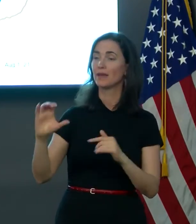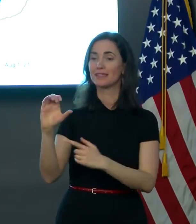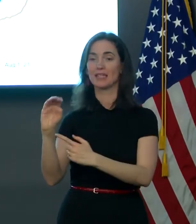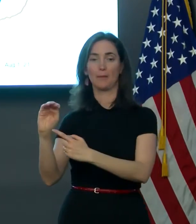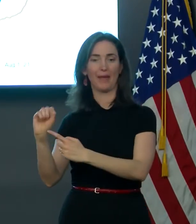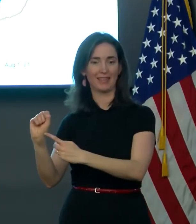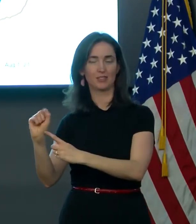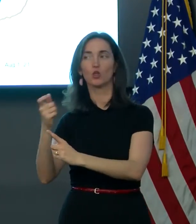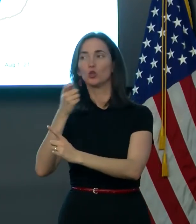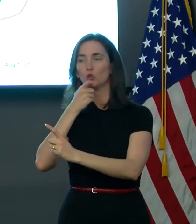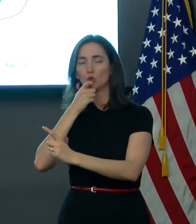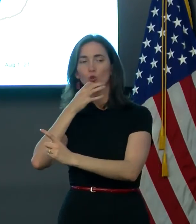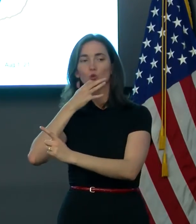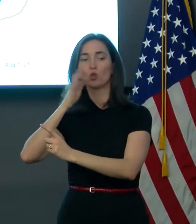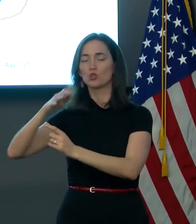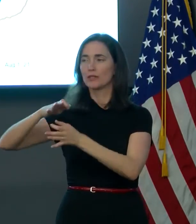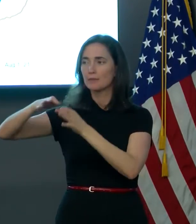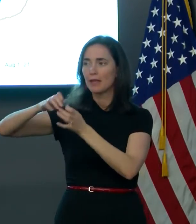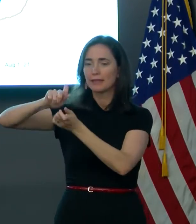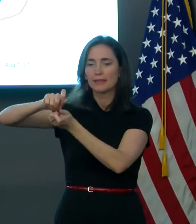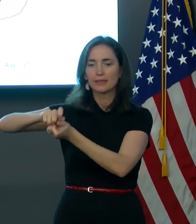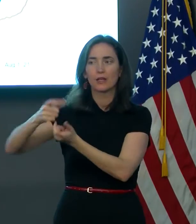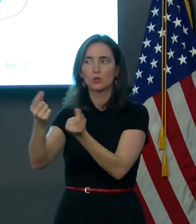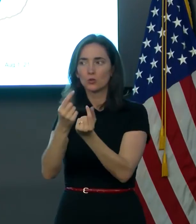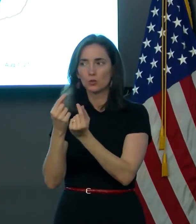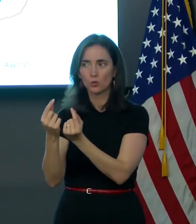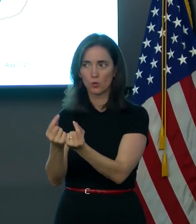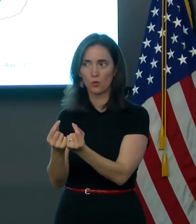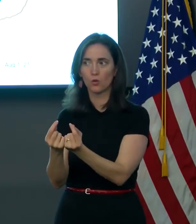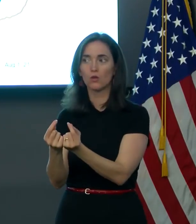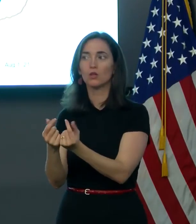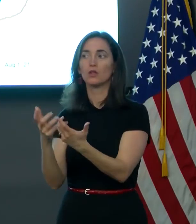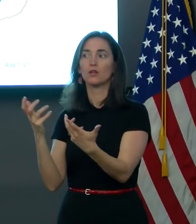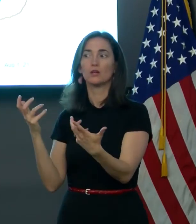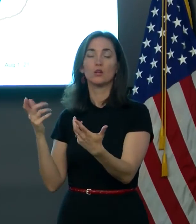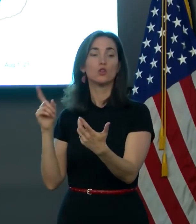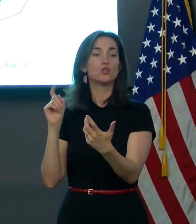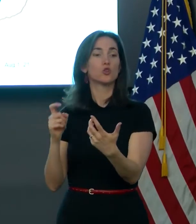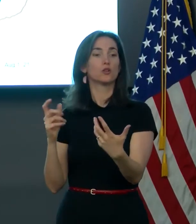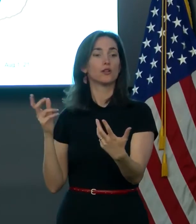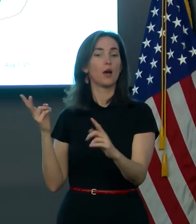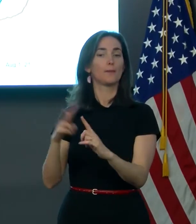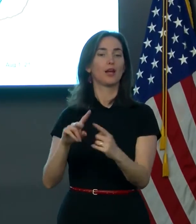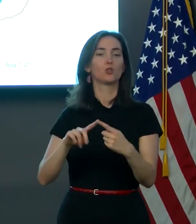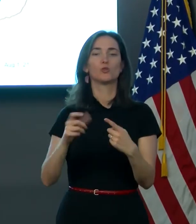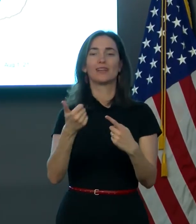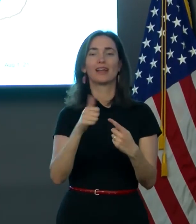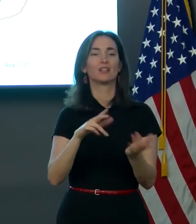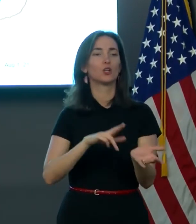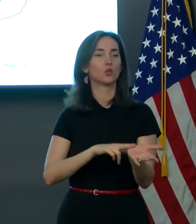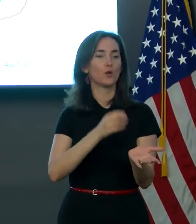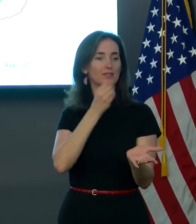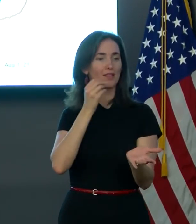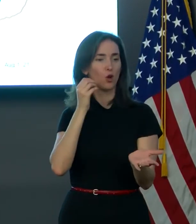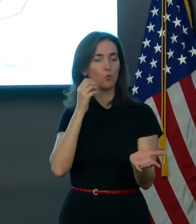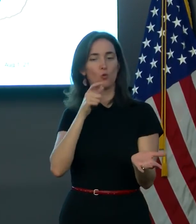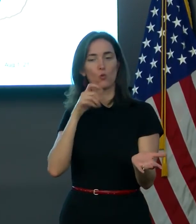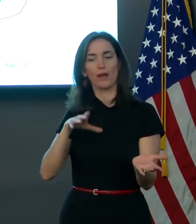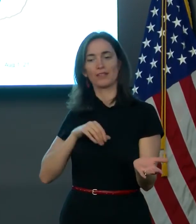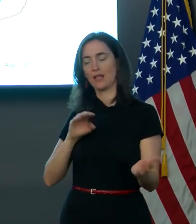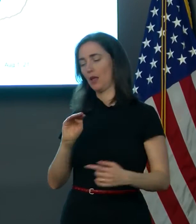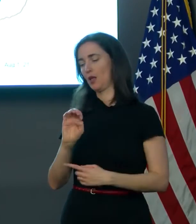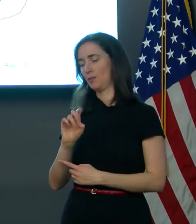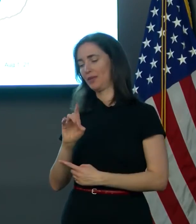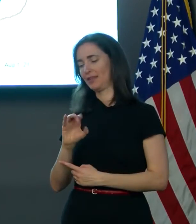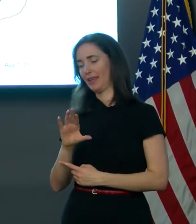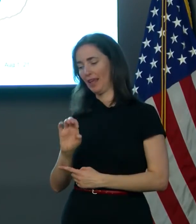CMS on what it entails, who it actually applies to. Presumably it would apply to any nursing home that accepts Medicaid or